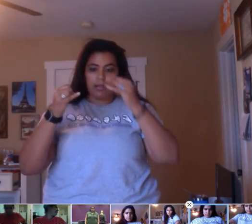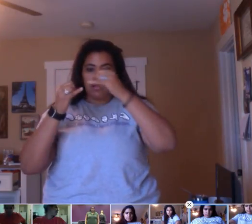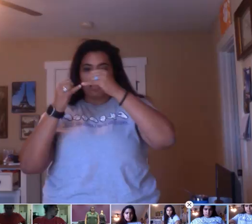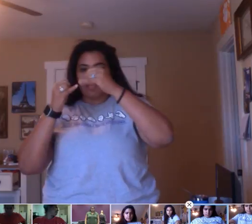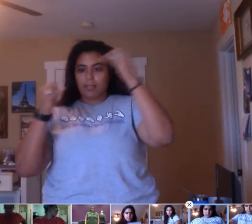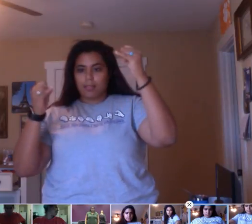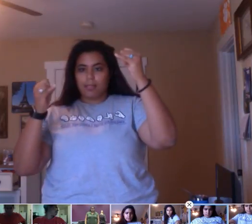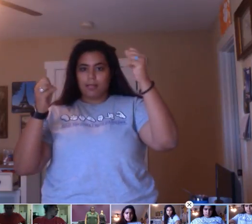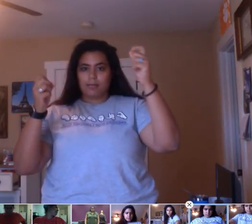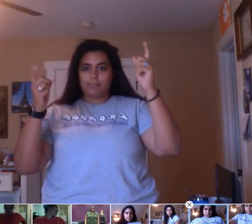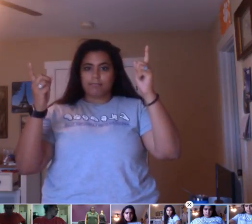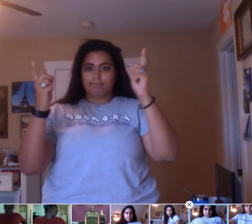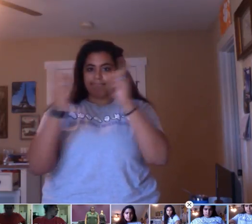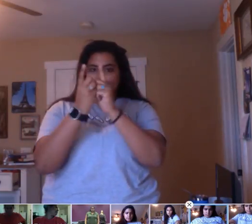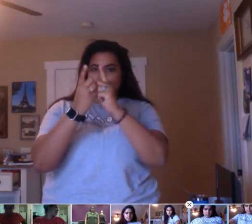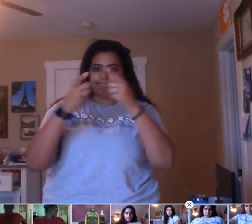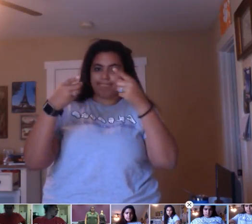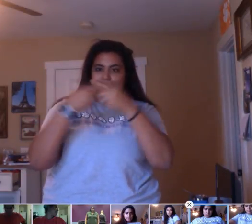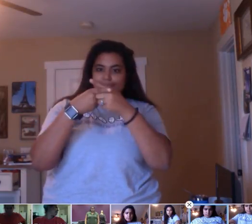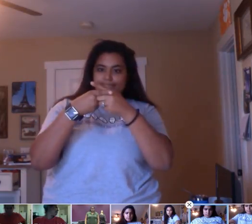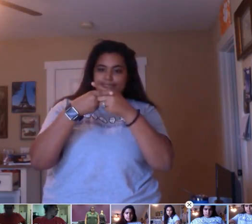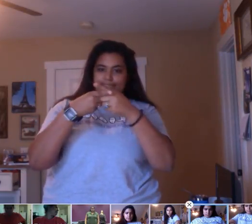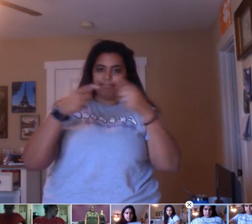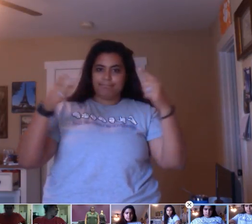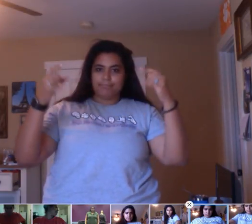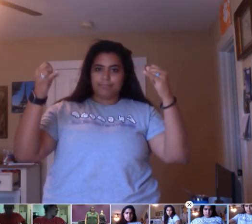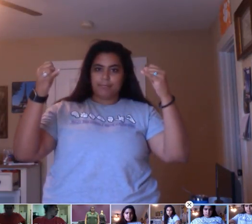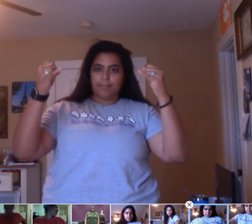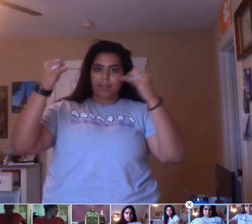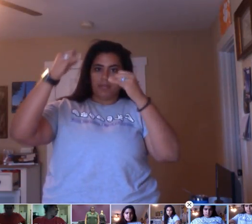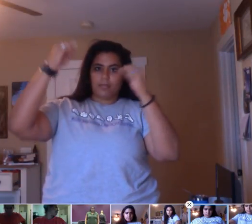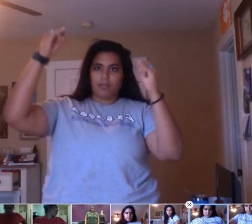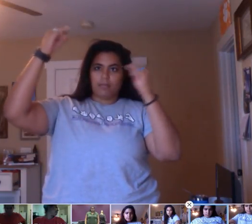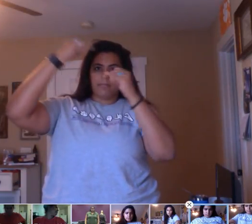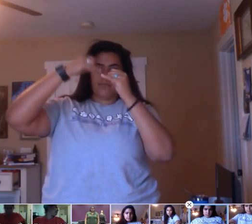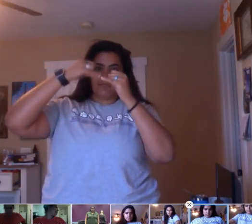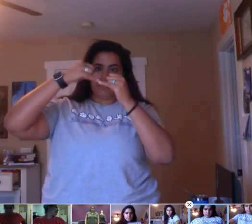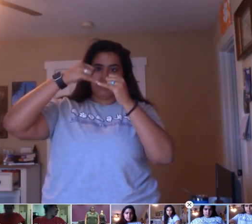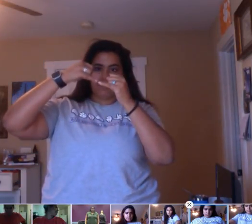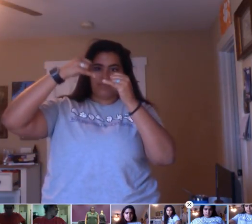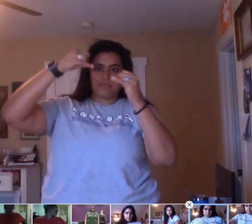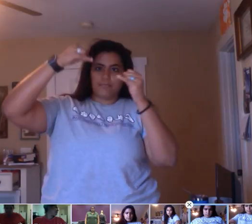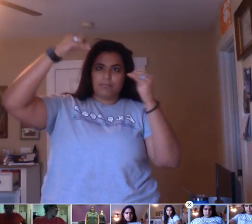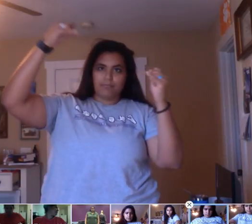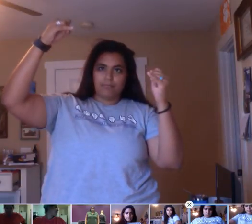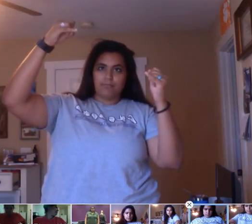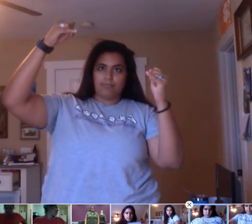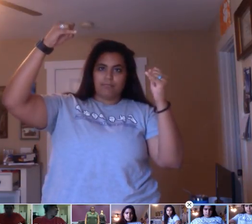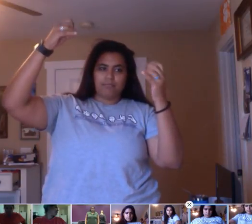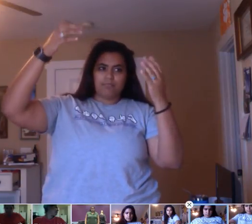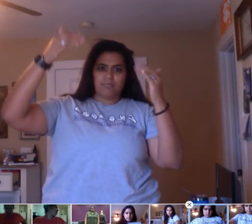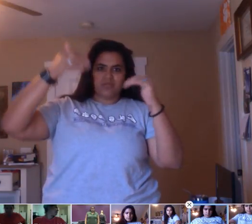what happens is where they meet at that intersection,